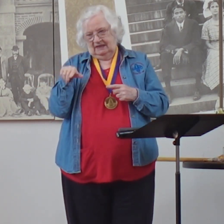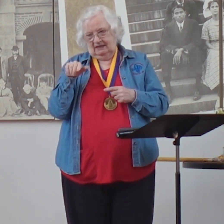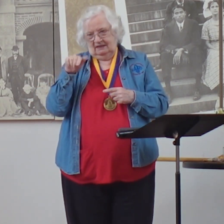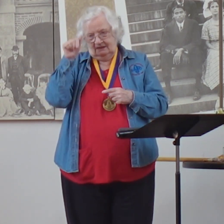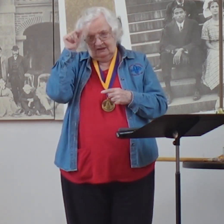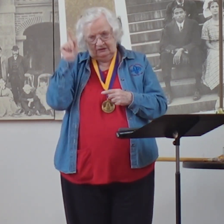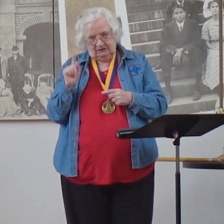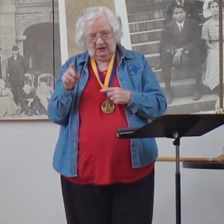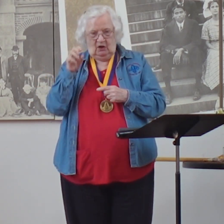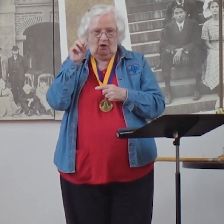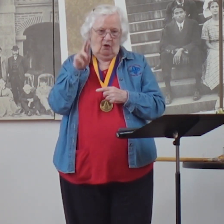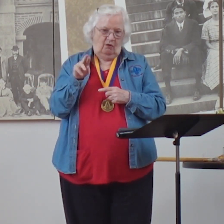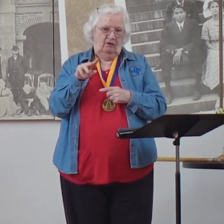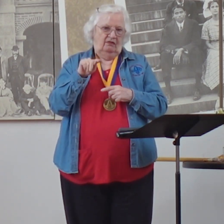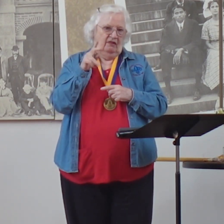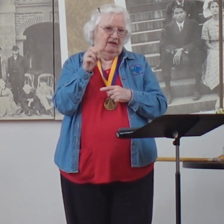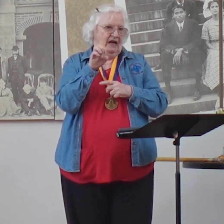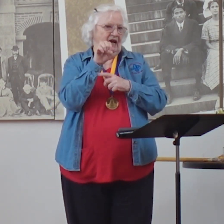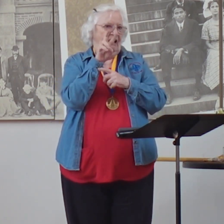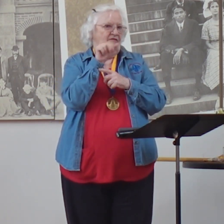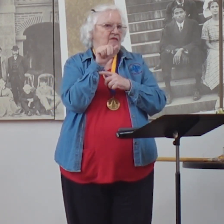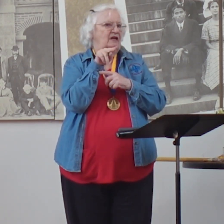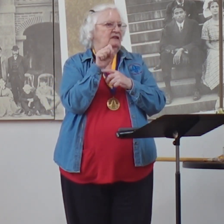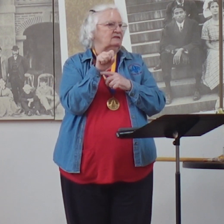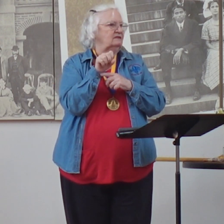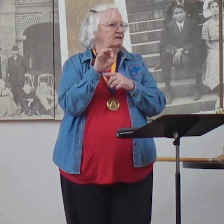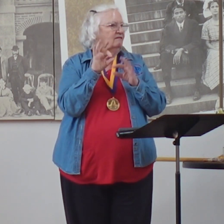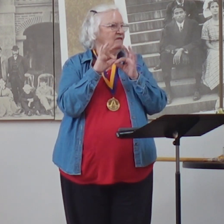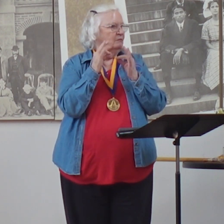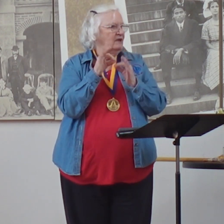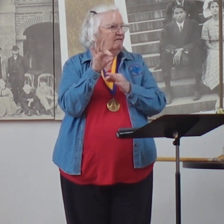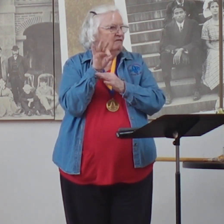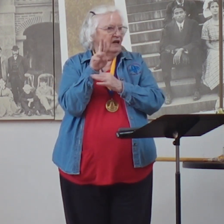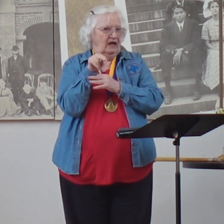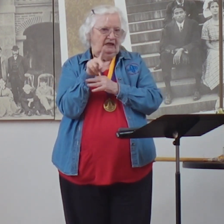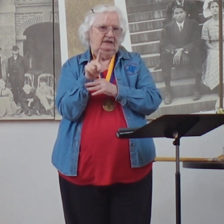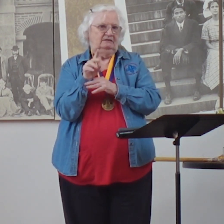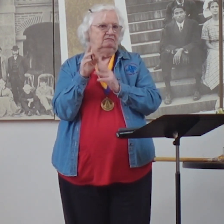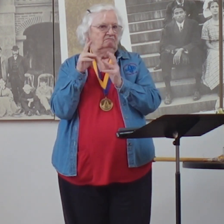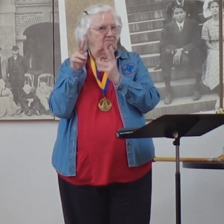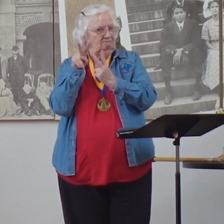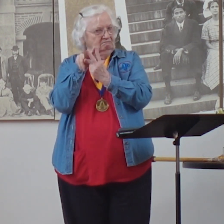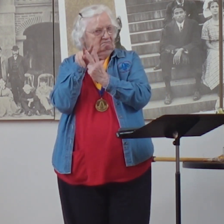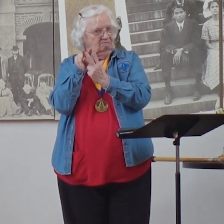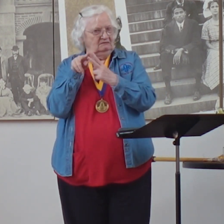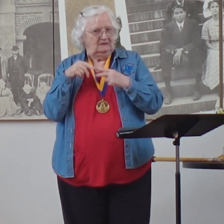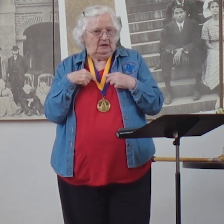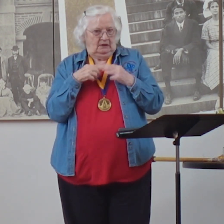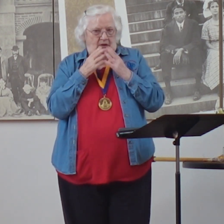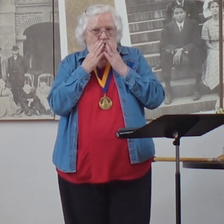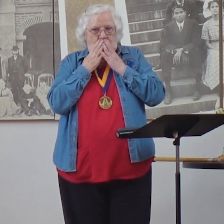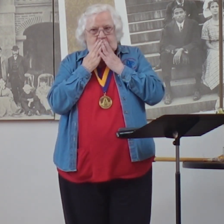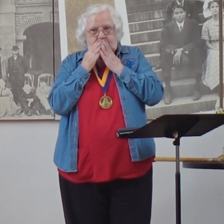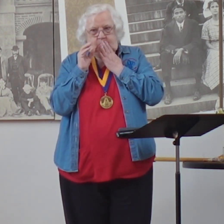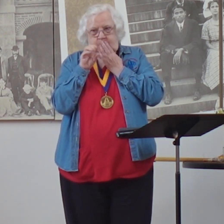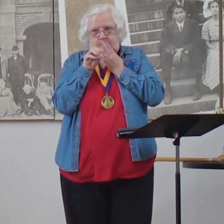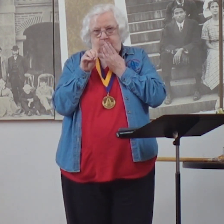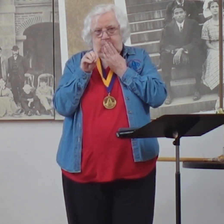like to contribute this fund to the Evans Family Fund. And it could be either or fund. And I